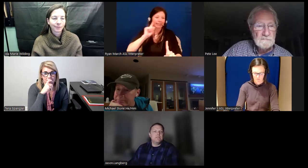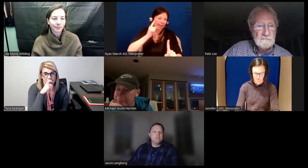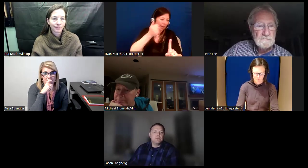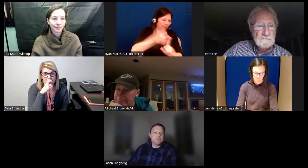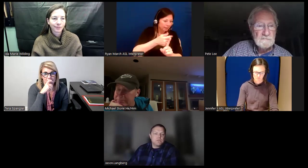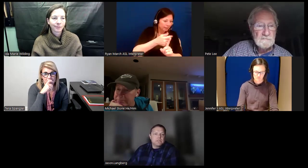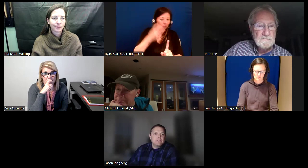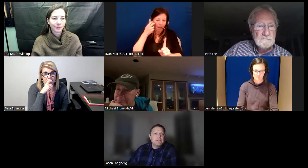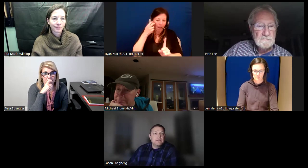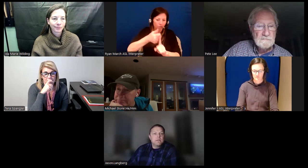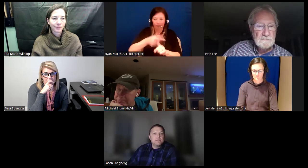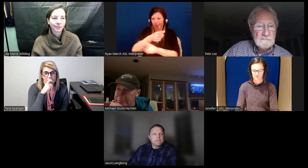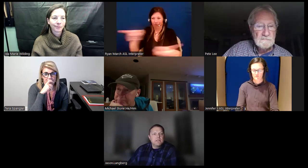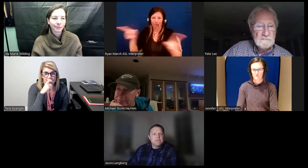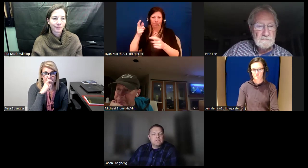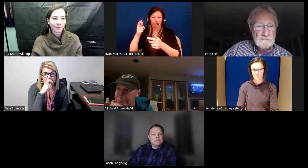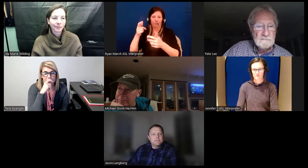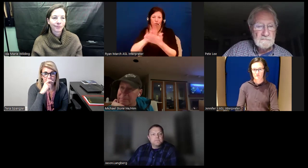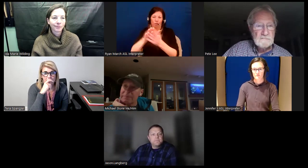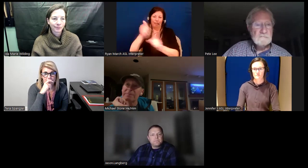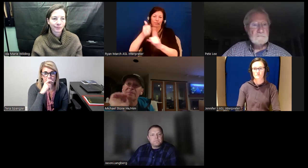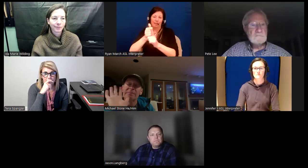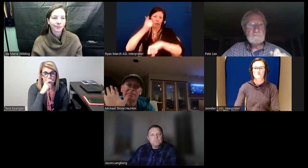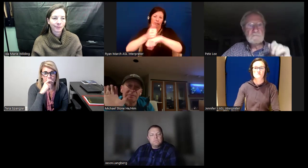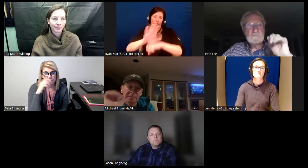the individual schools to set their own expectations.